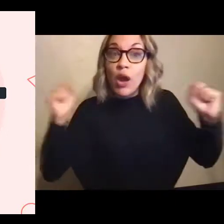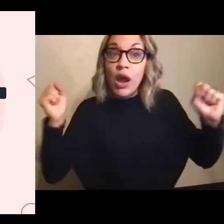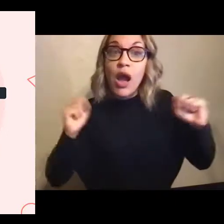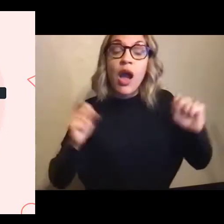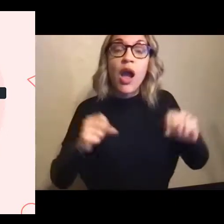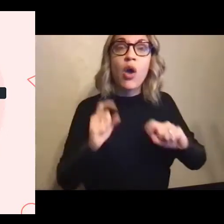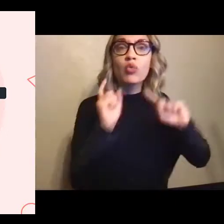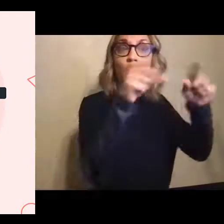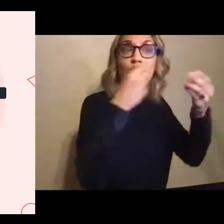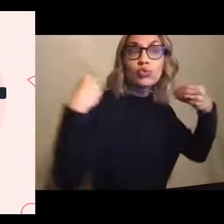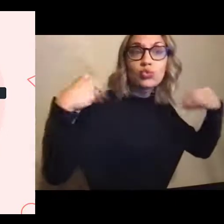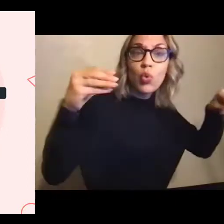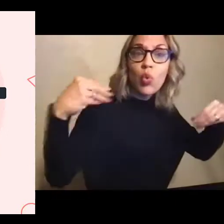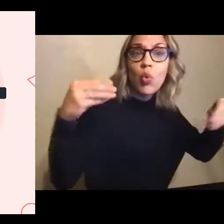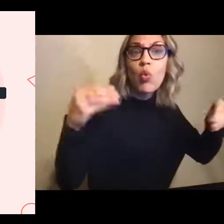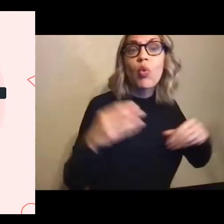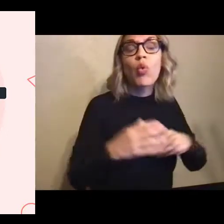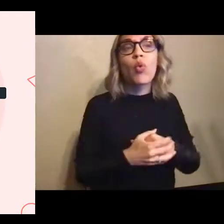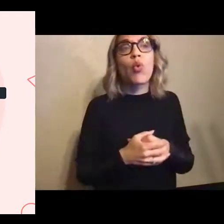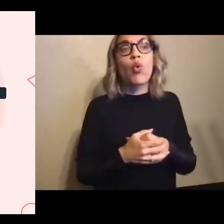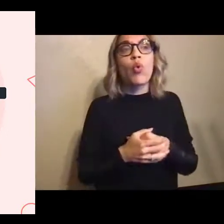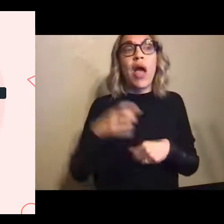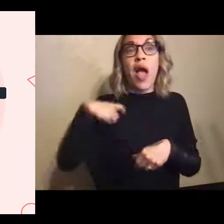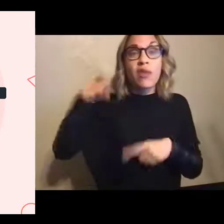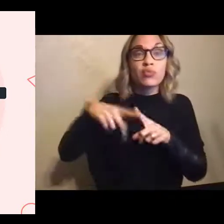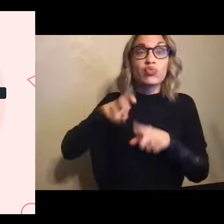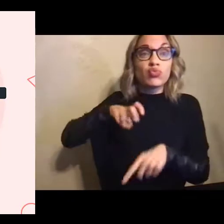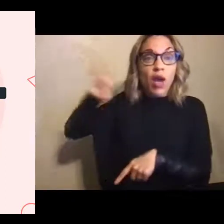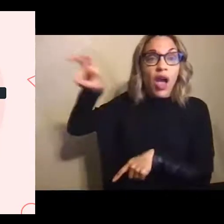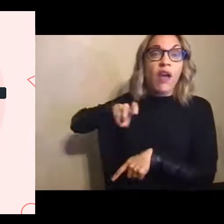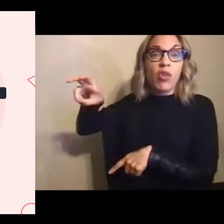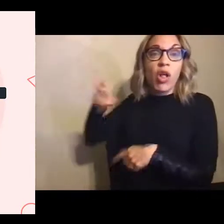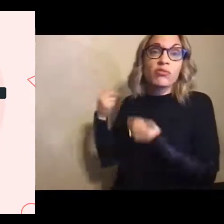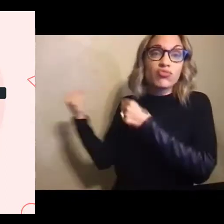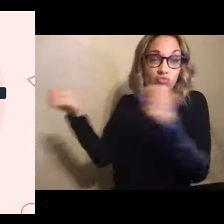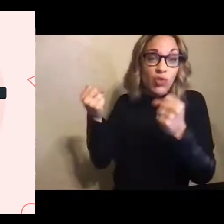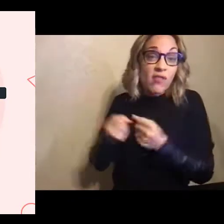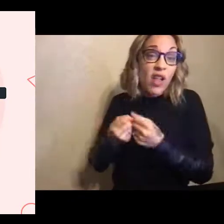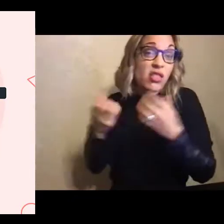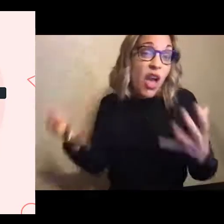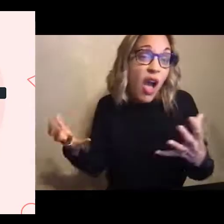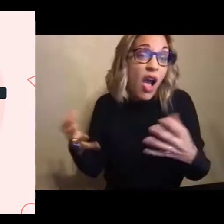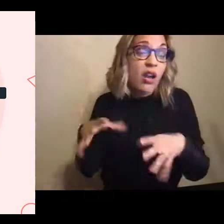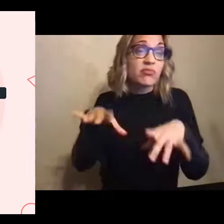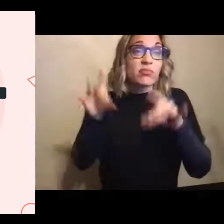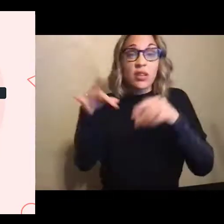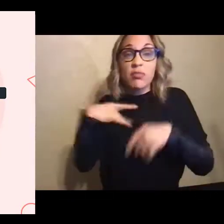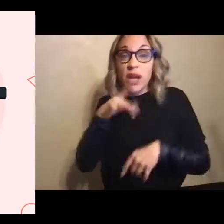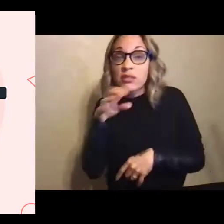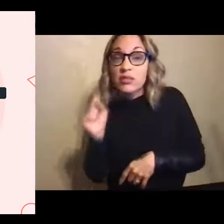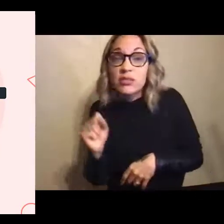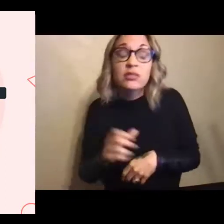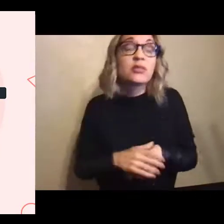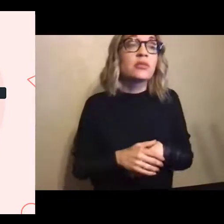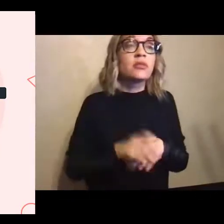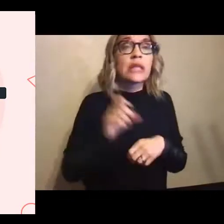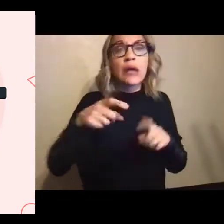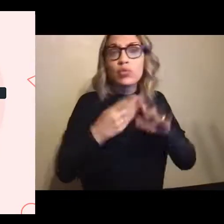to do. I have to work out. I have to go to the store and get my errands done. I do travel